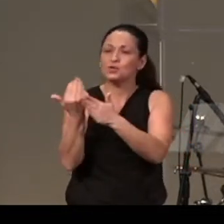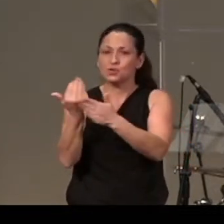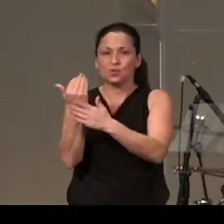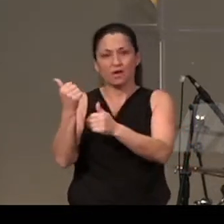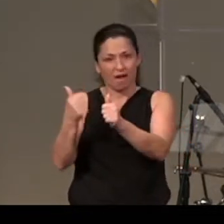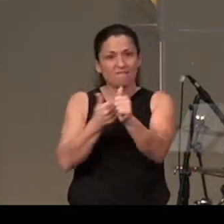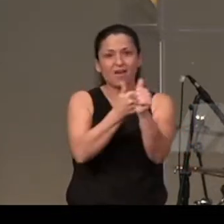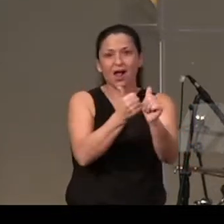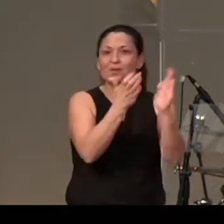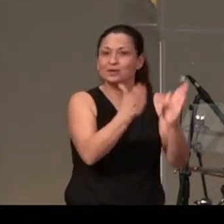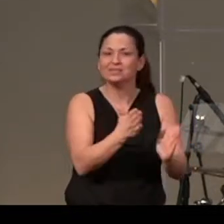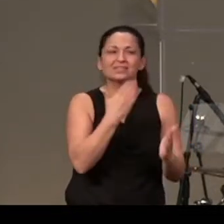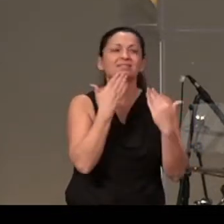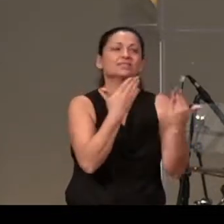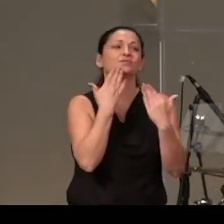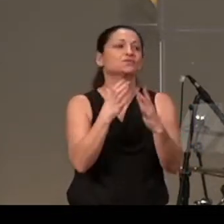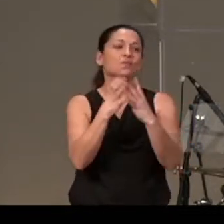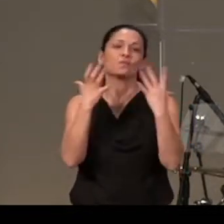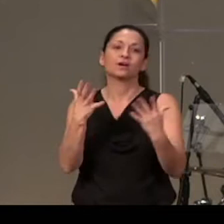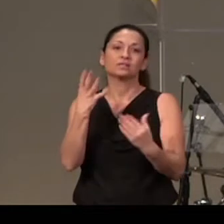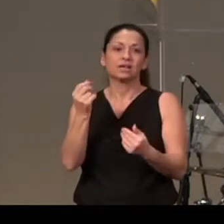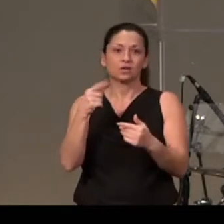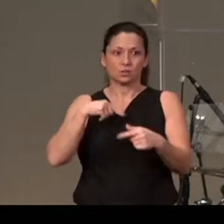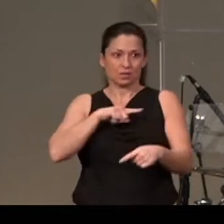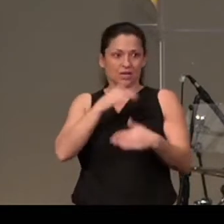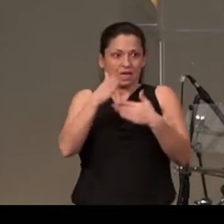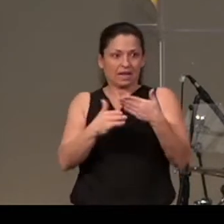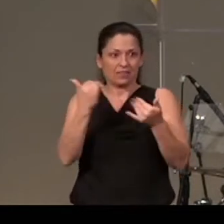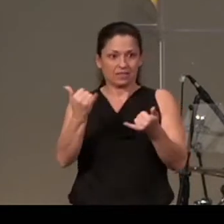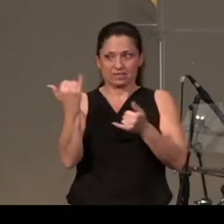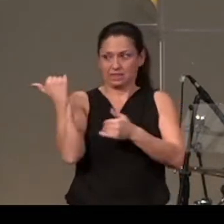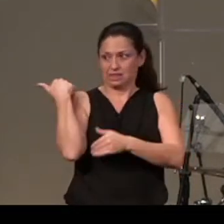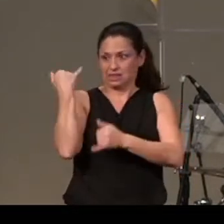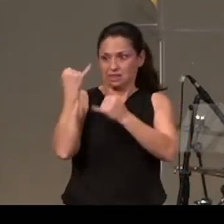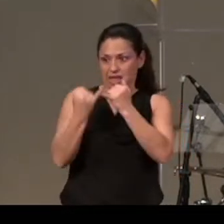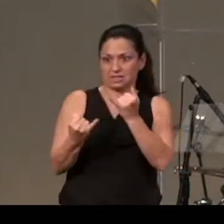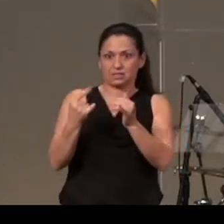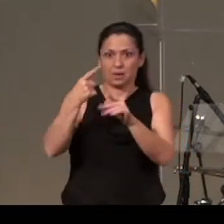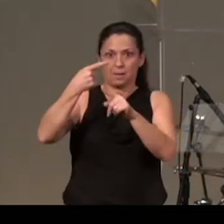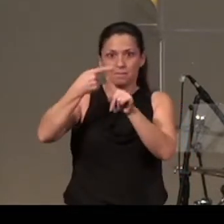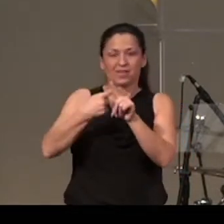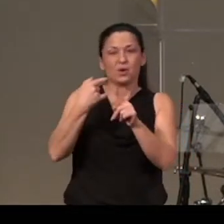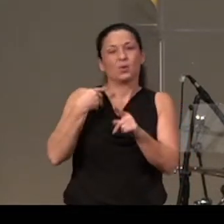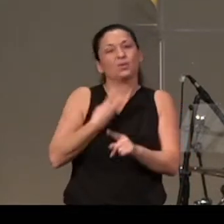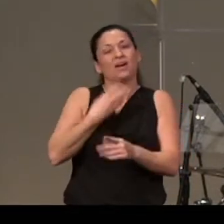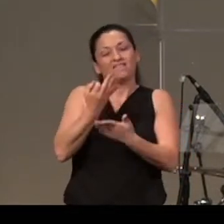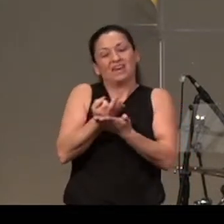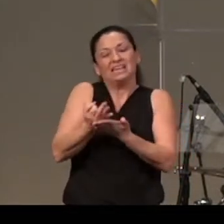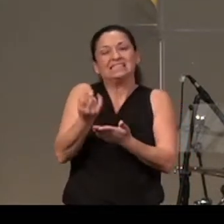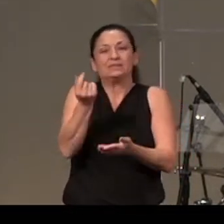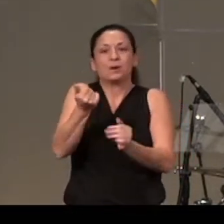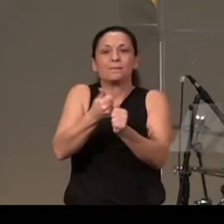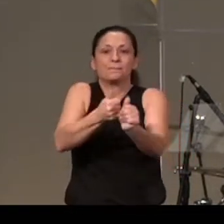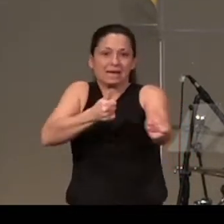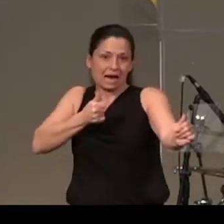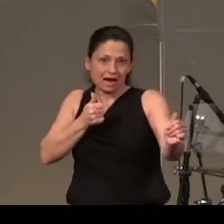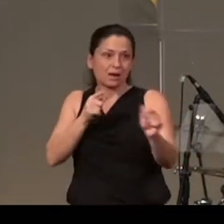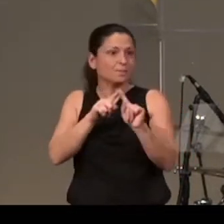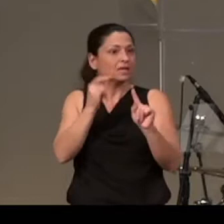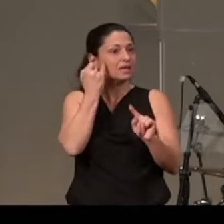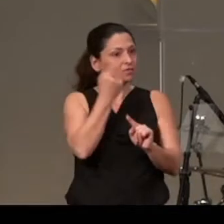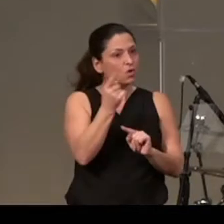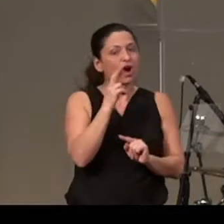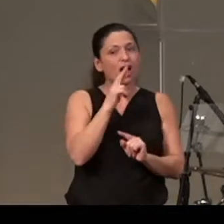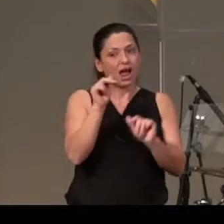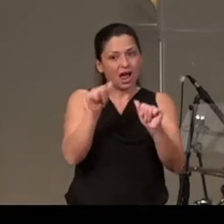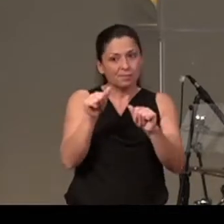much. As we enter into this last month, we as a church are behind financially where we would like to have been. And if you're able to give, we'd really,